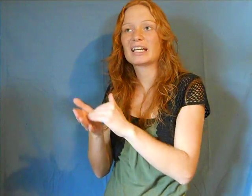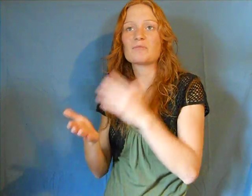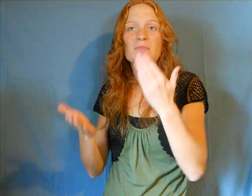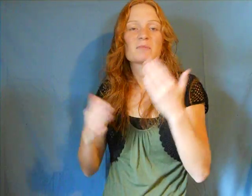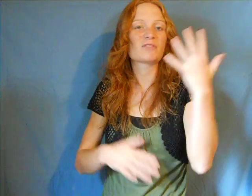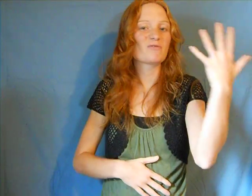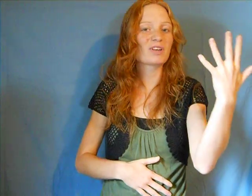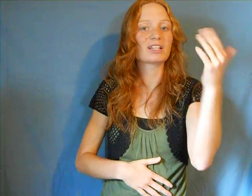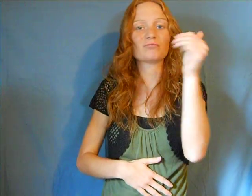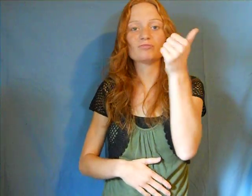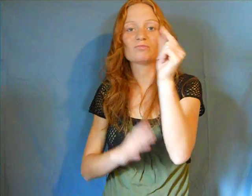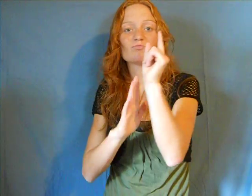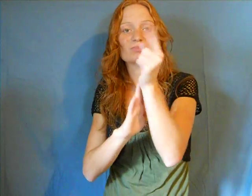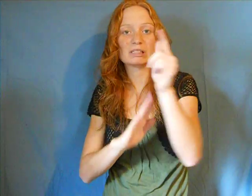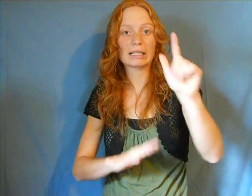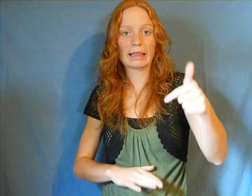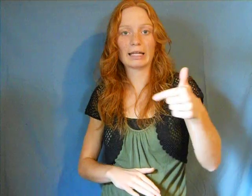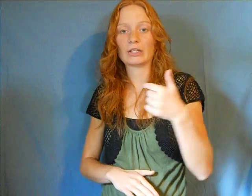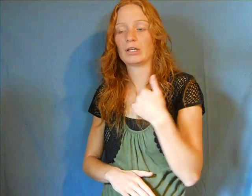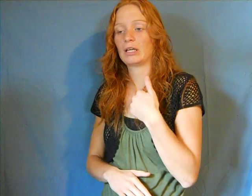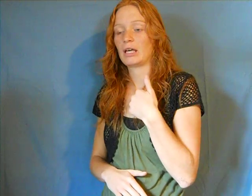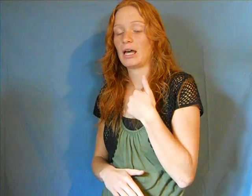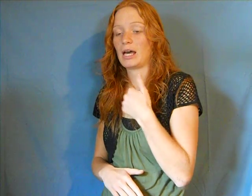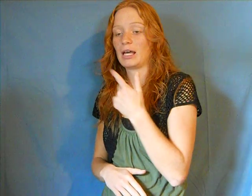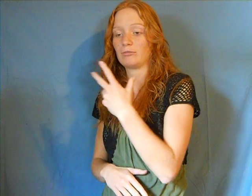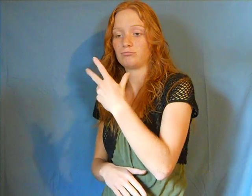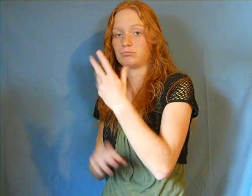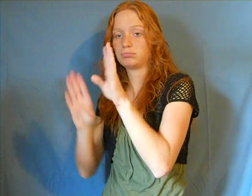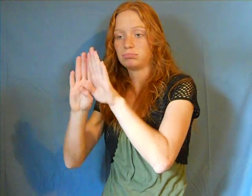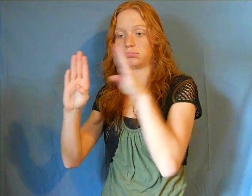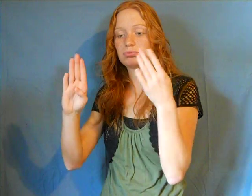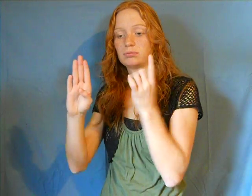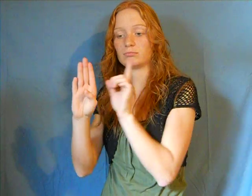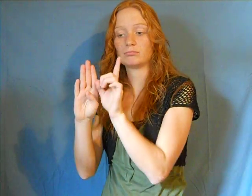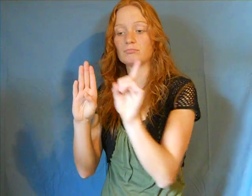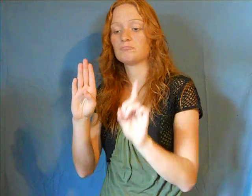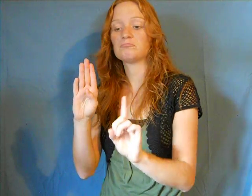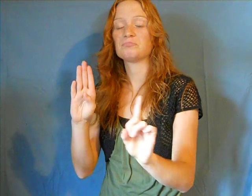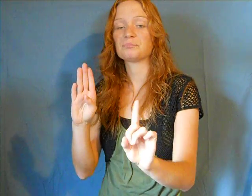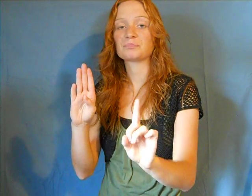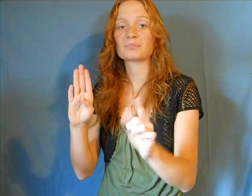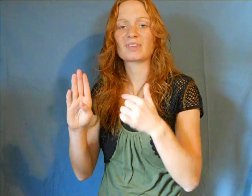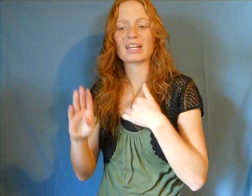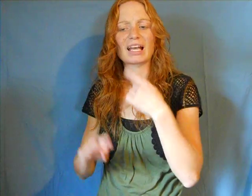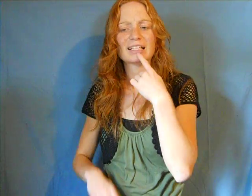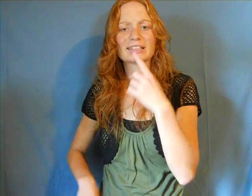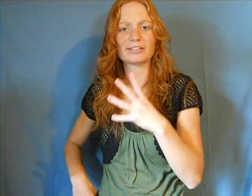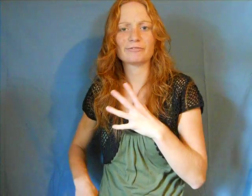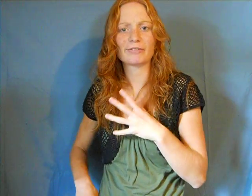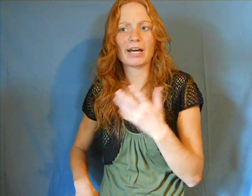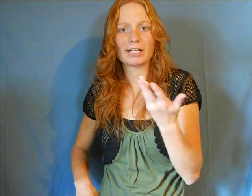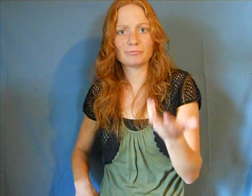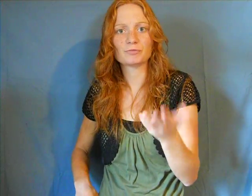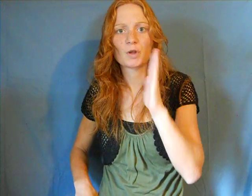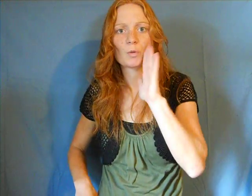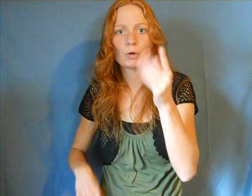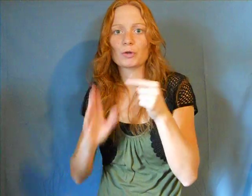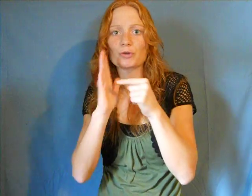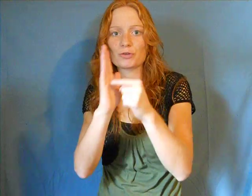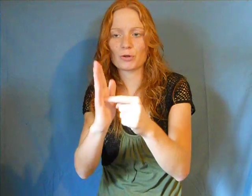And he's still doing it. He's still at the fence. And so finally I said, all right, fine, I'll walk down and I'll show you that there's nothing there. So I walked all the way down to the dog yard and around